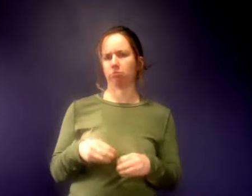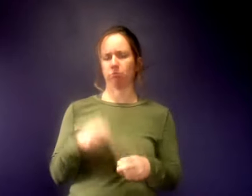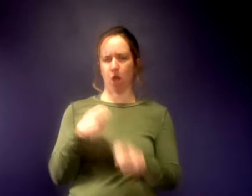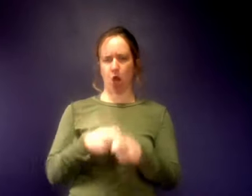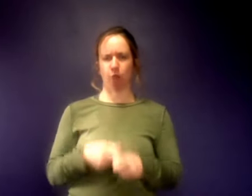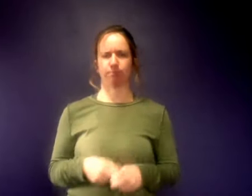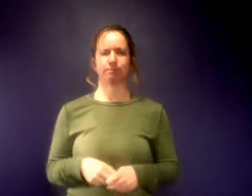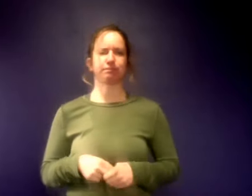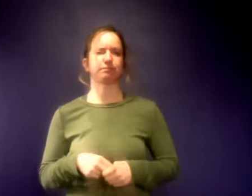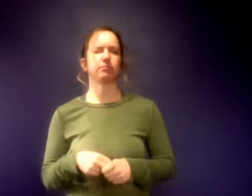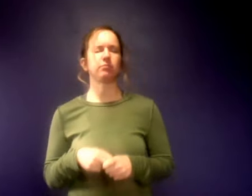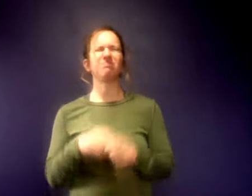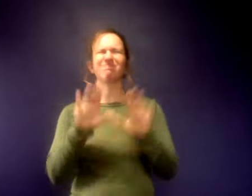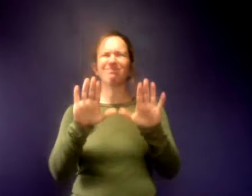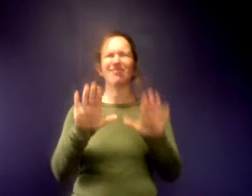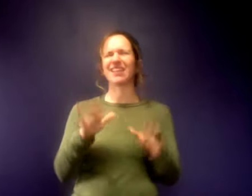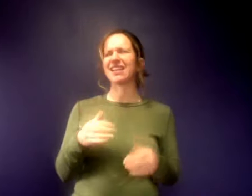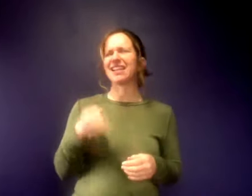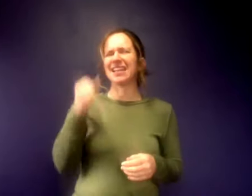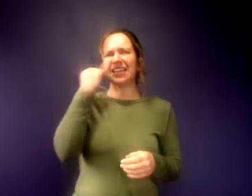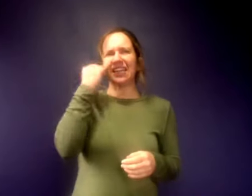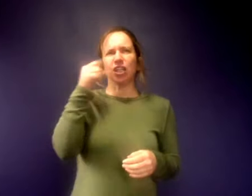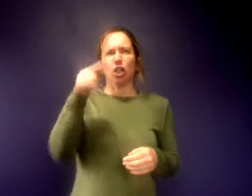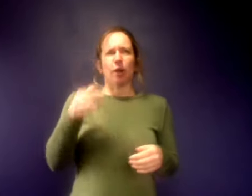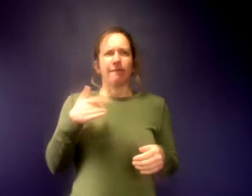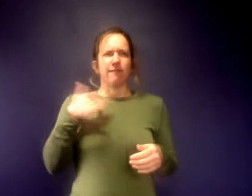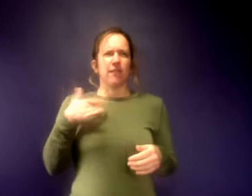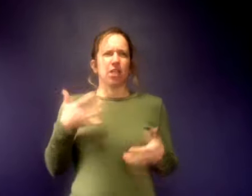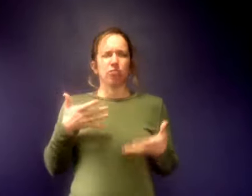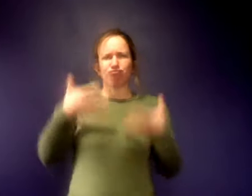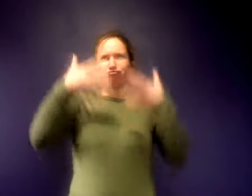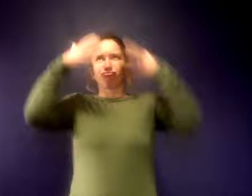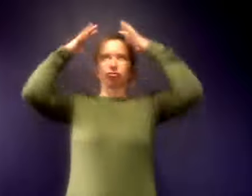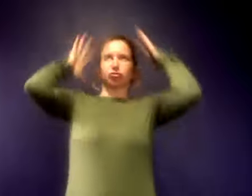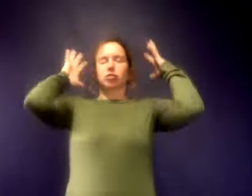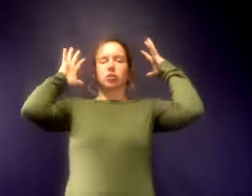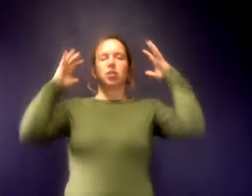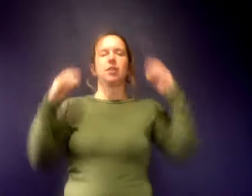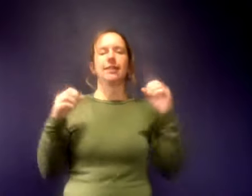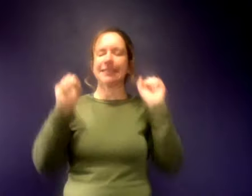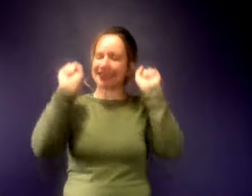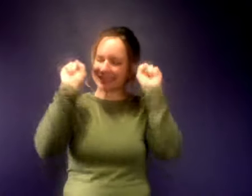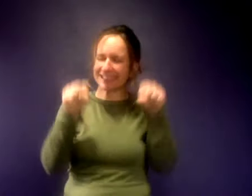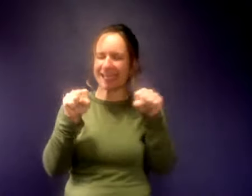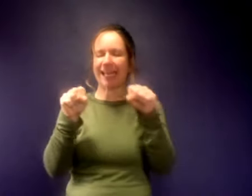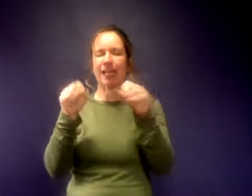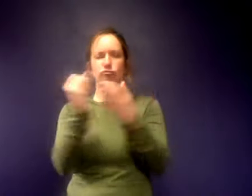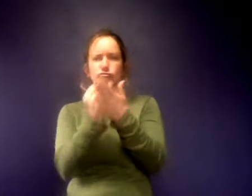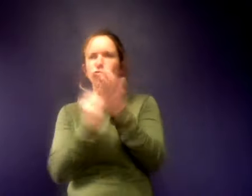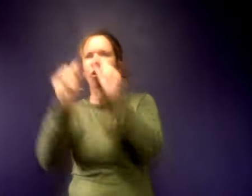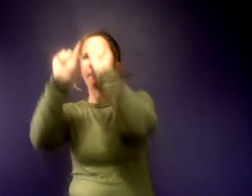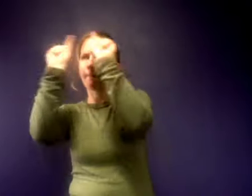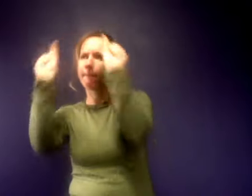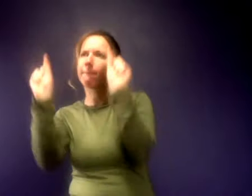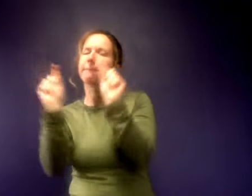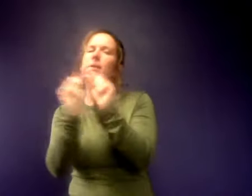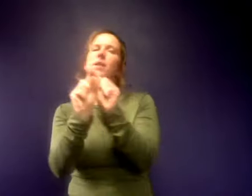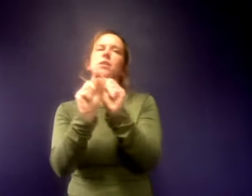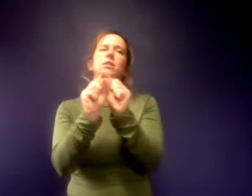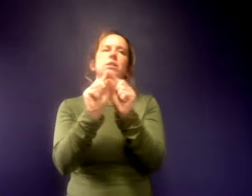And just so you know, if you're a little daunted by this initially, you can always draw the circles, you can always do the number line, and eventually over time, the more